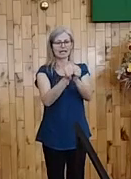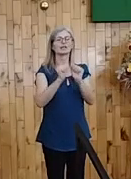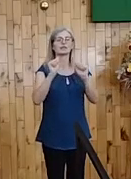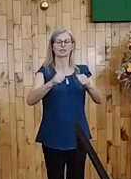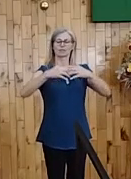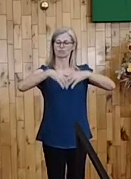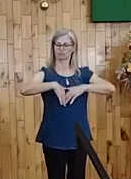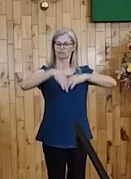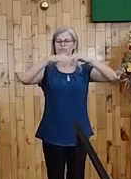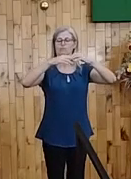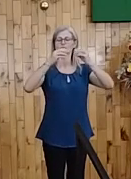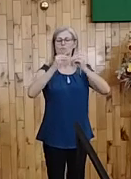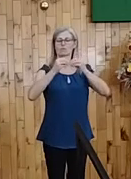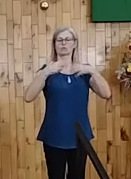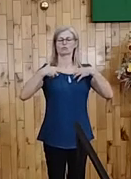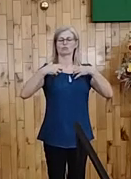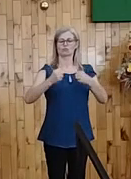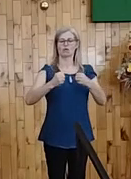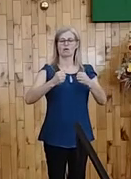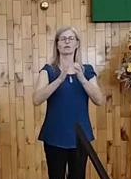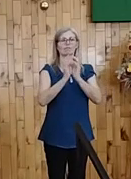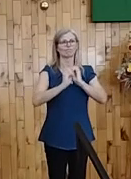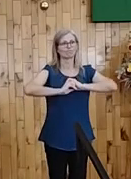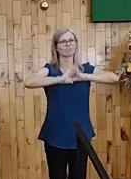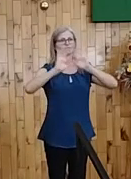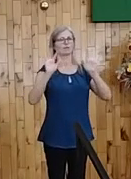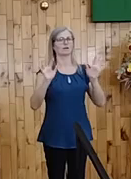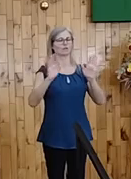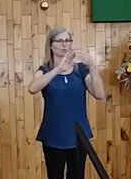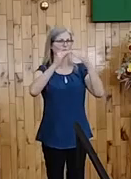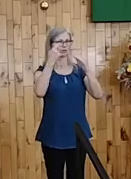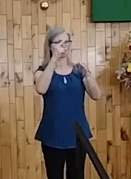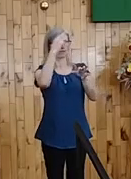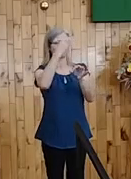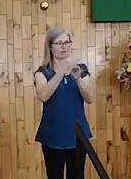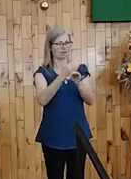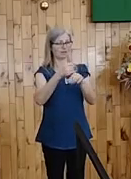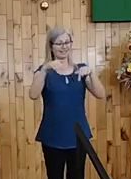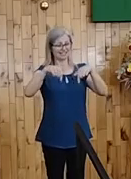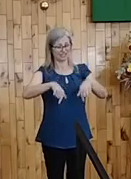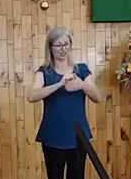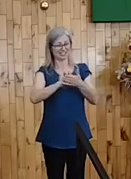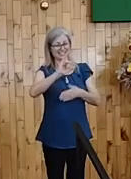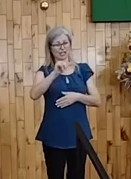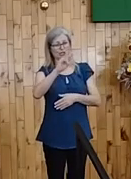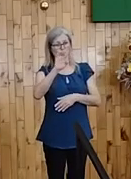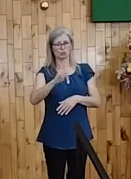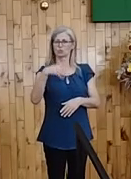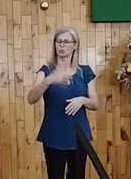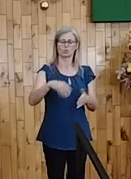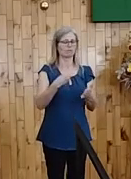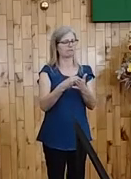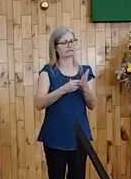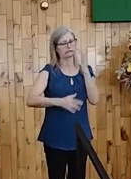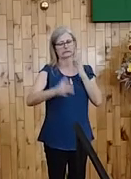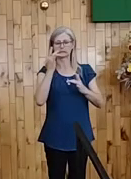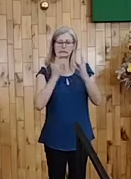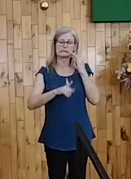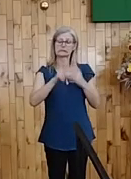more vibrant community of faith. Your St. Jude Chapel at Shock Communities in great need of your